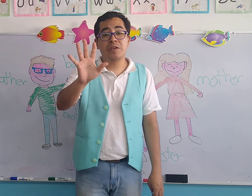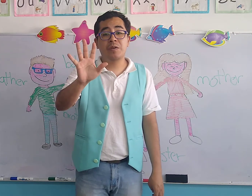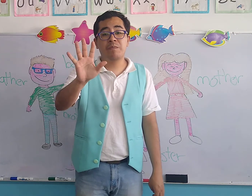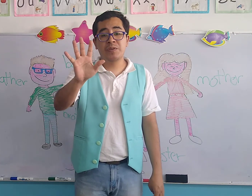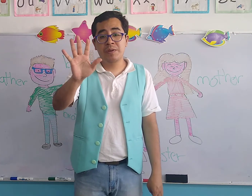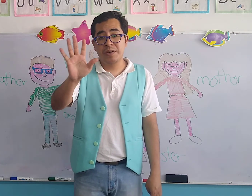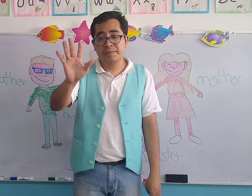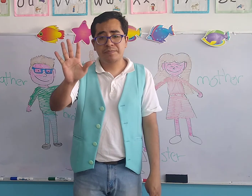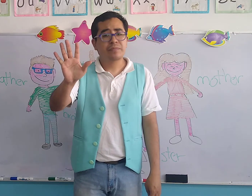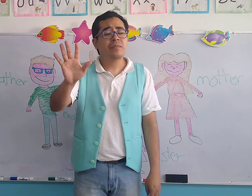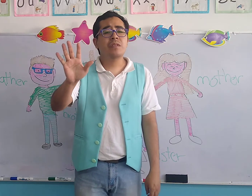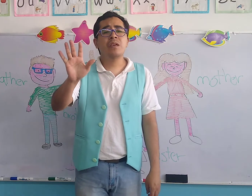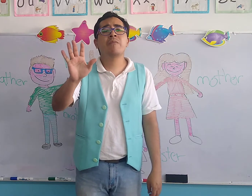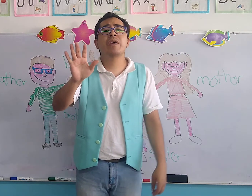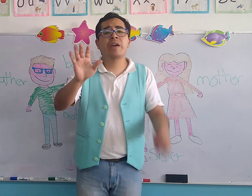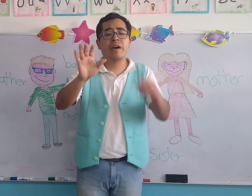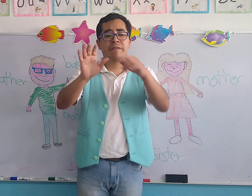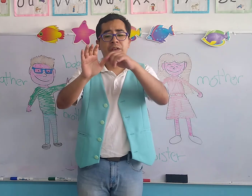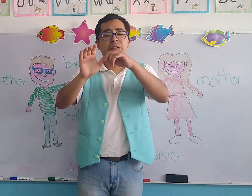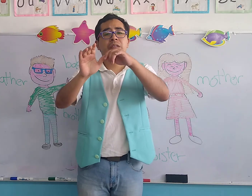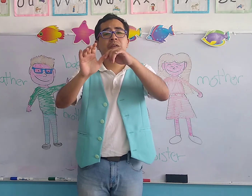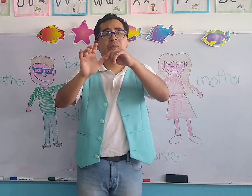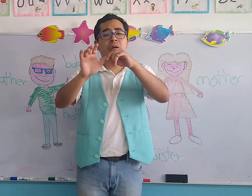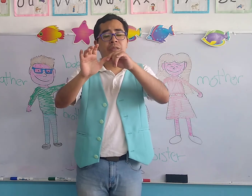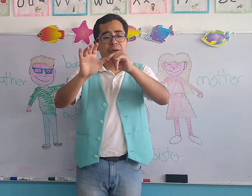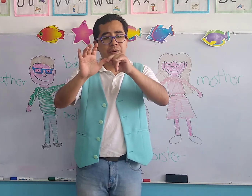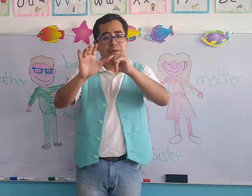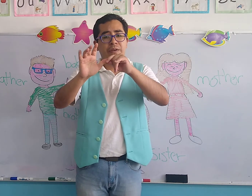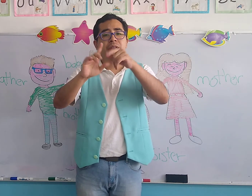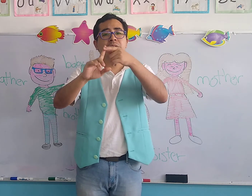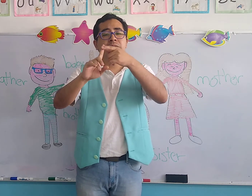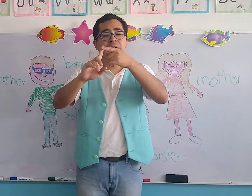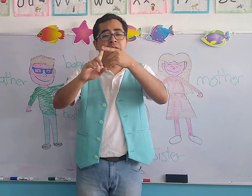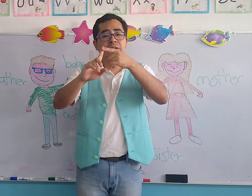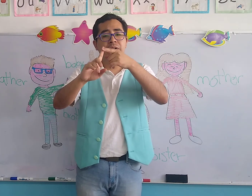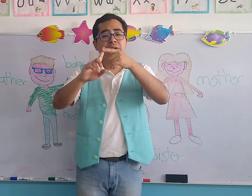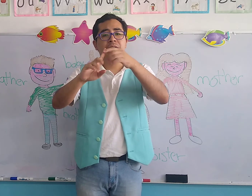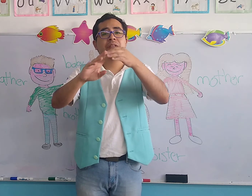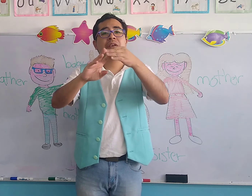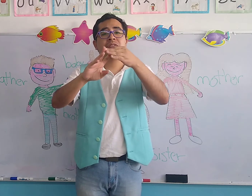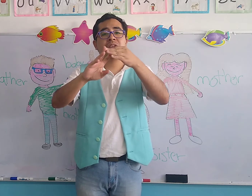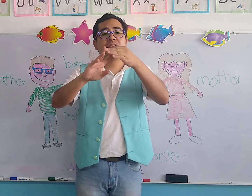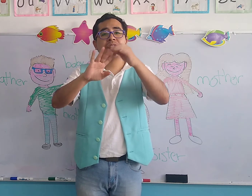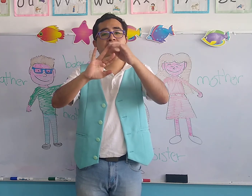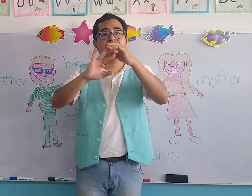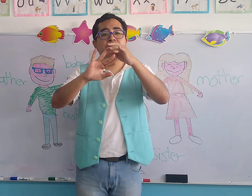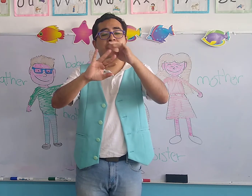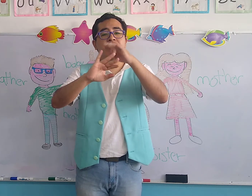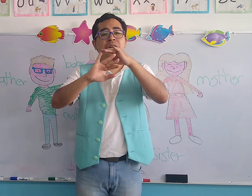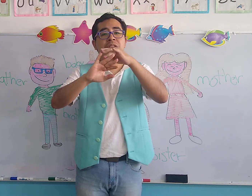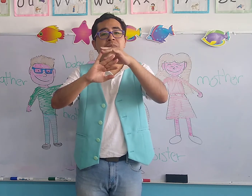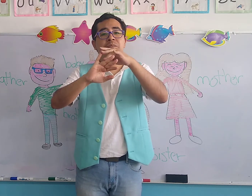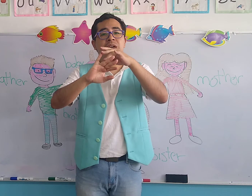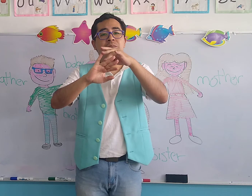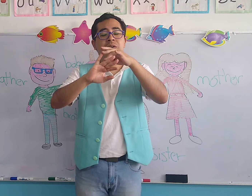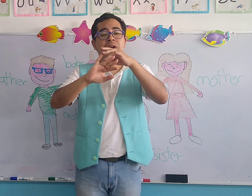5 personas. We have the mother, the father, the sister, the brother, and the baby, okay?